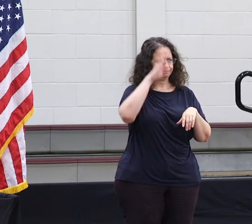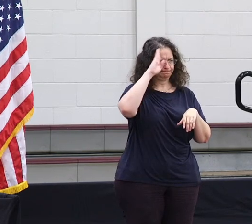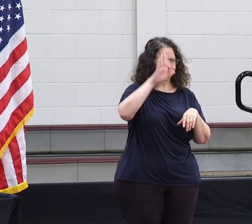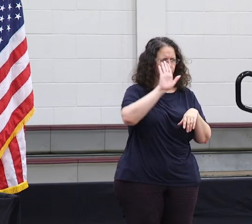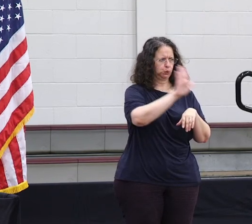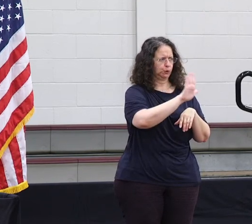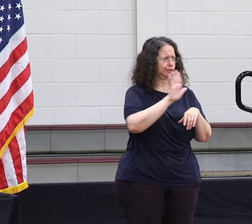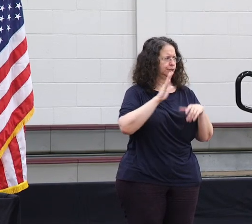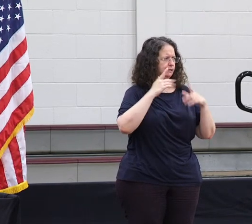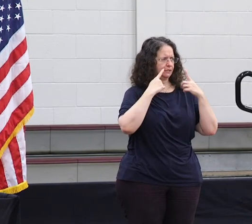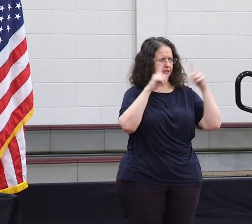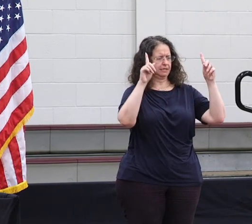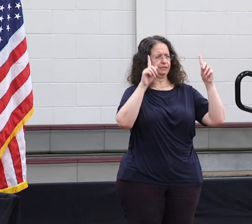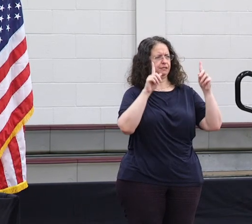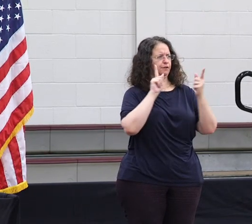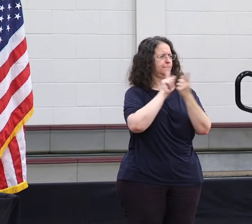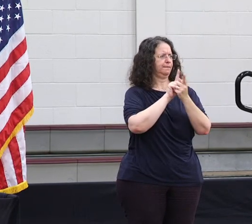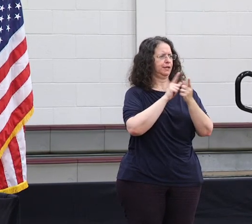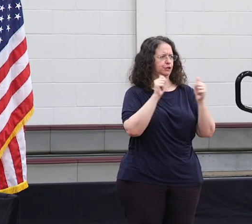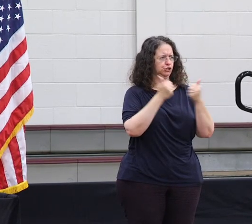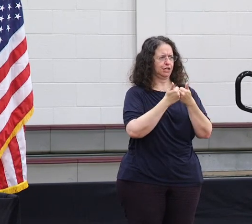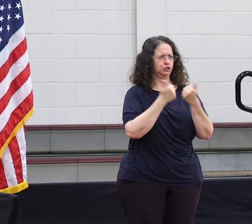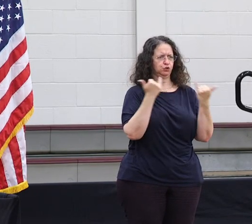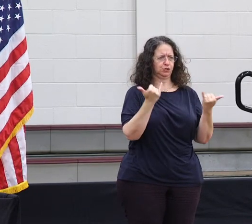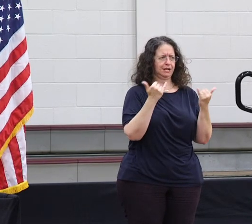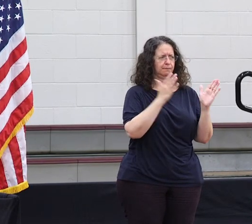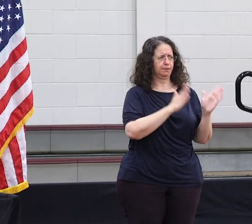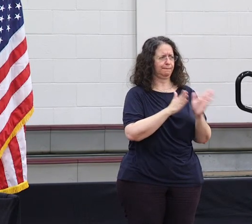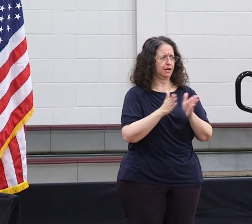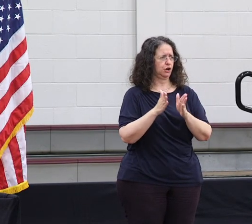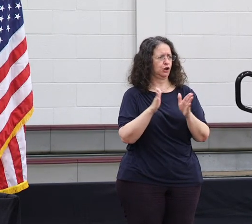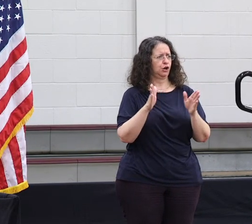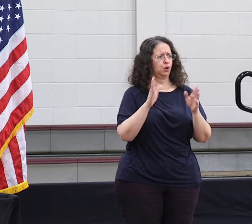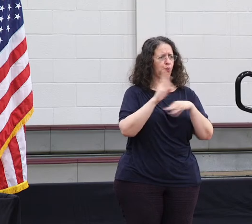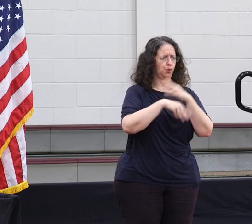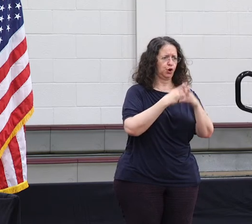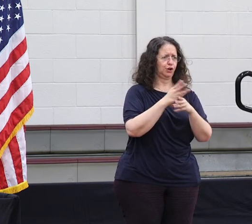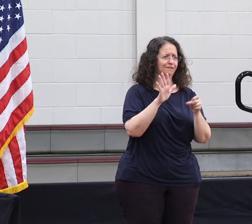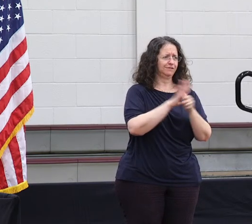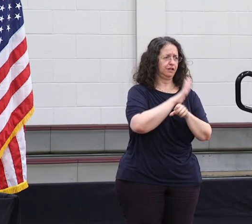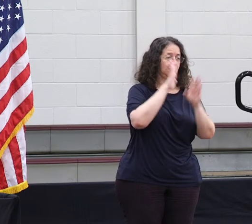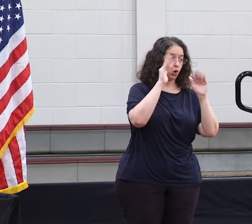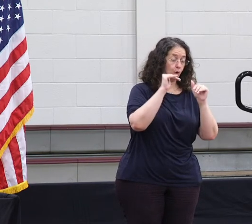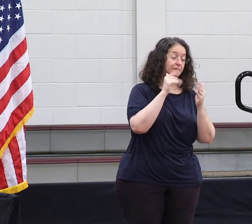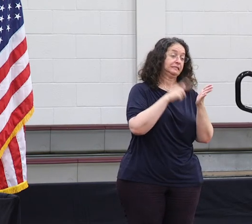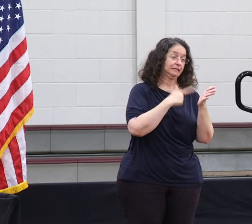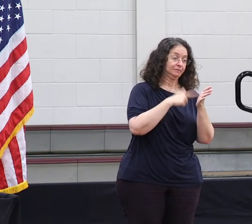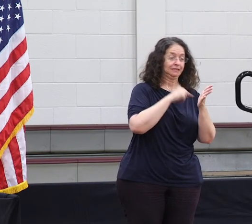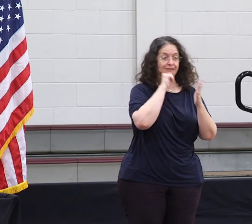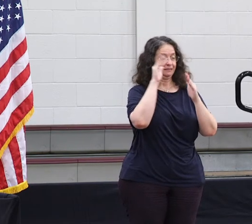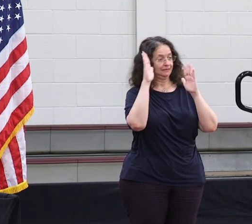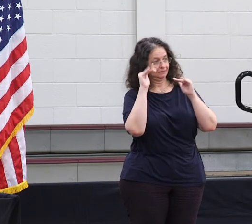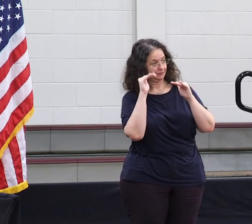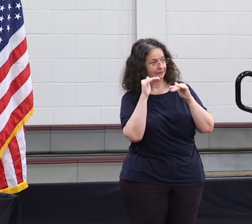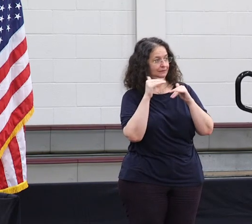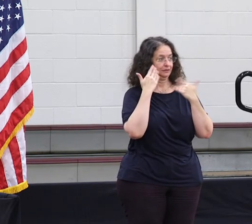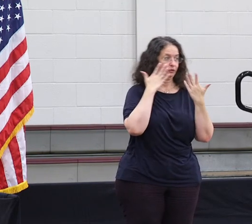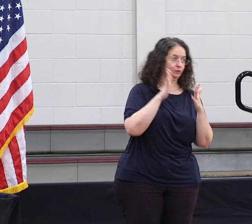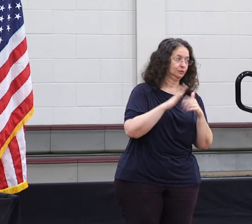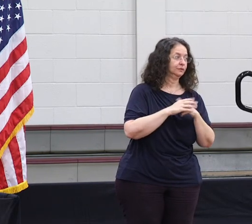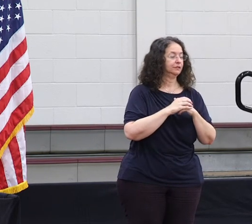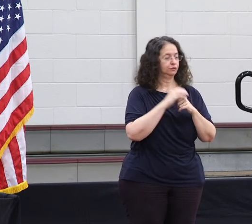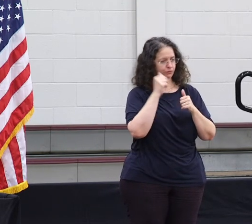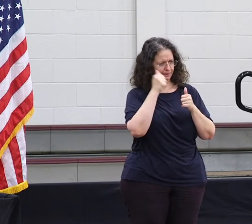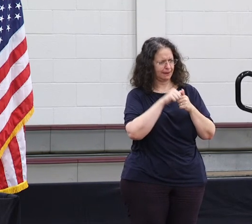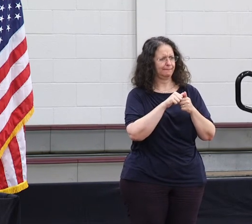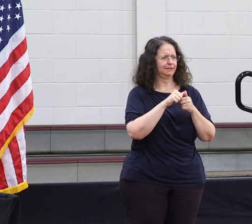met the challenges of today, which are preparing you for a world full of hope and oftentimes uncertainty. Continue to stretch and extend